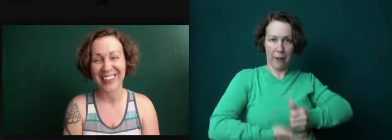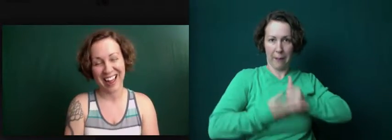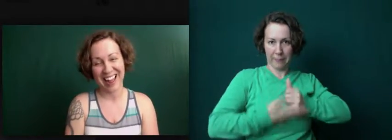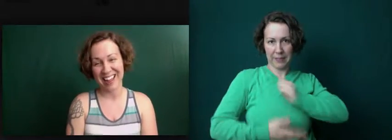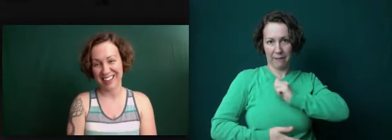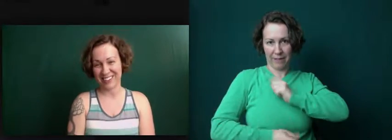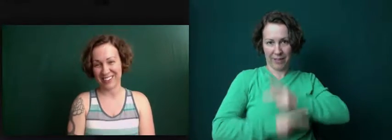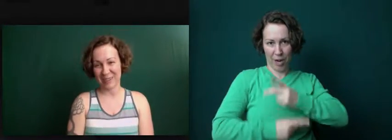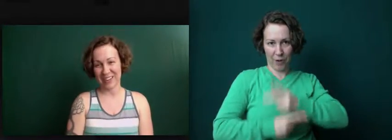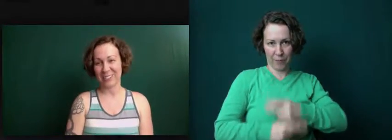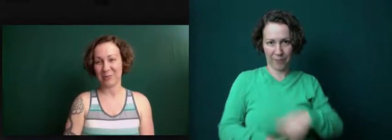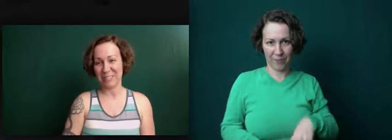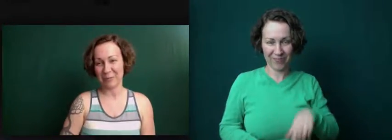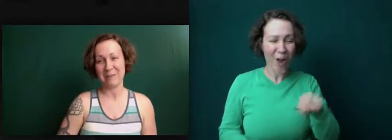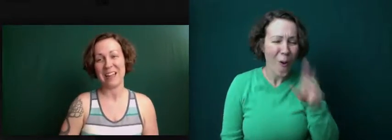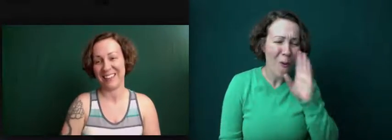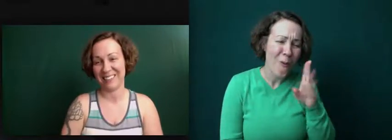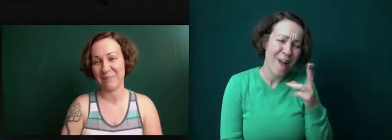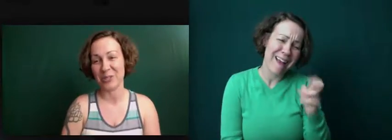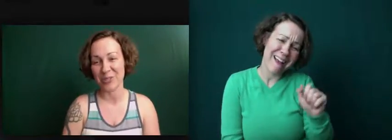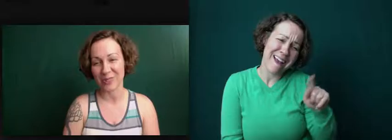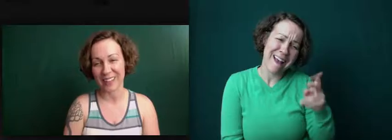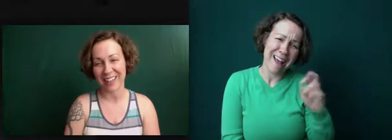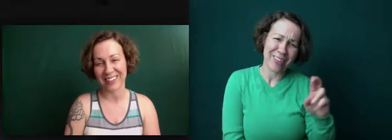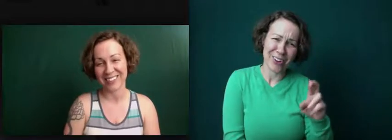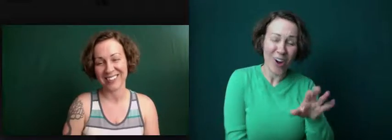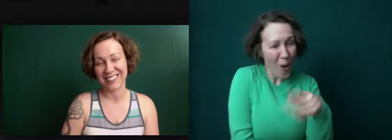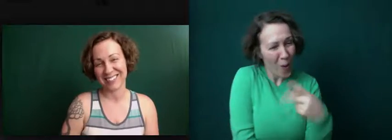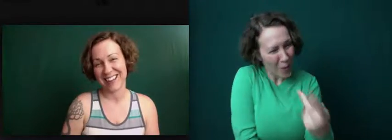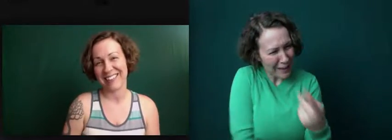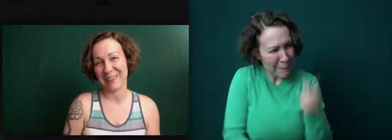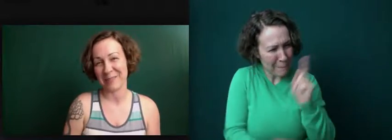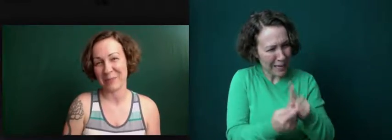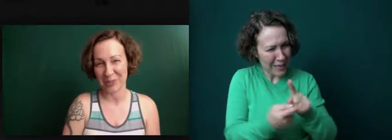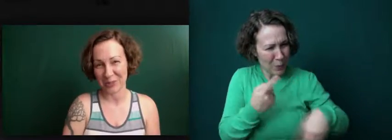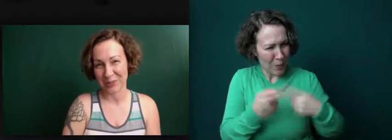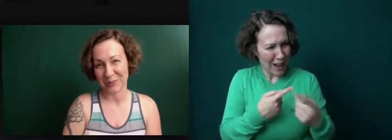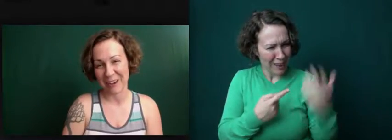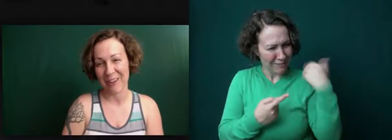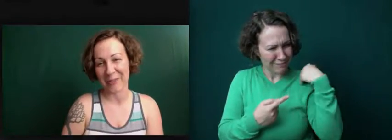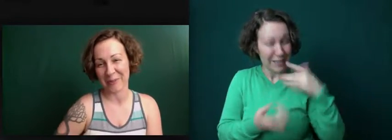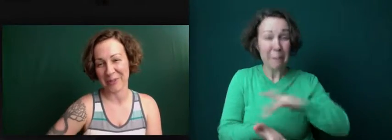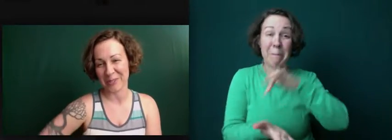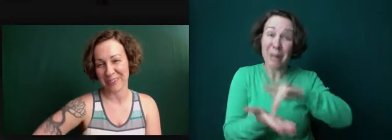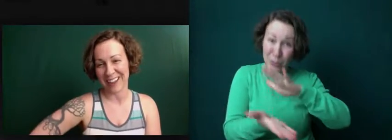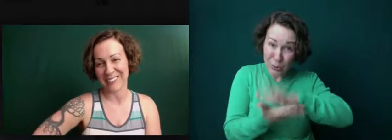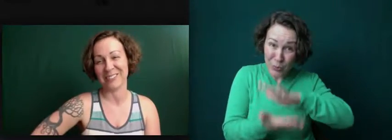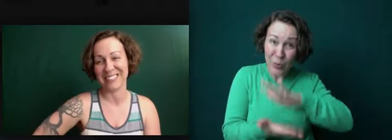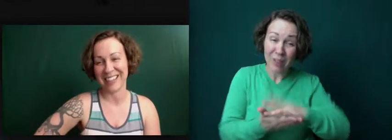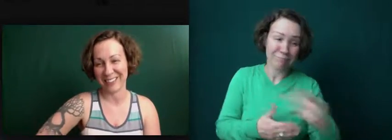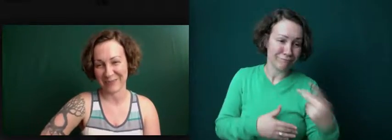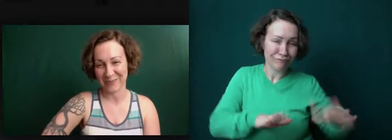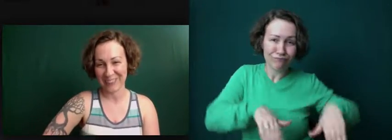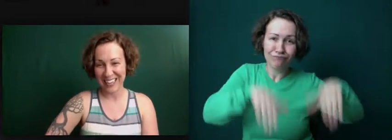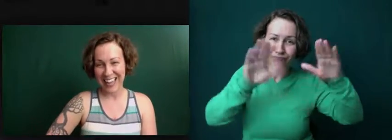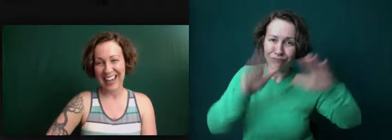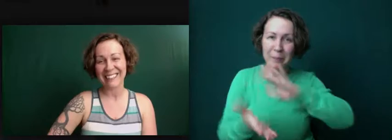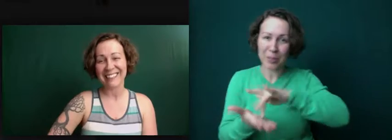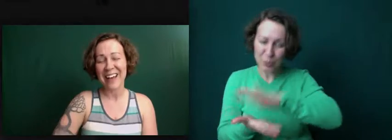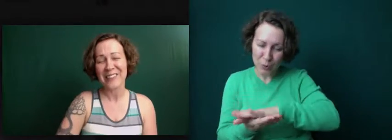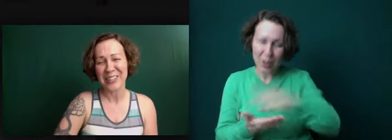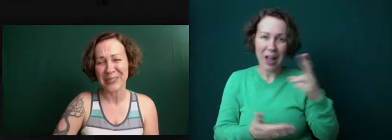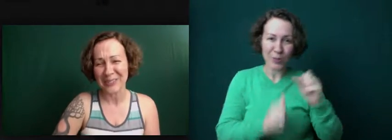Heather and I, oh my gosh, when did we meet? Middle school, Heather? I think it was middle school. We went all through middle school and high school together.